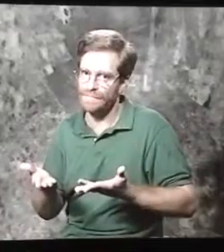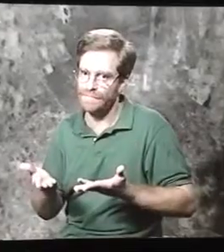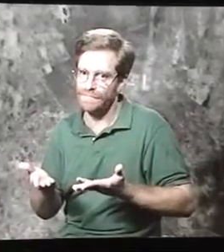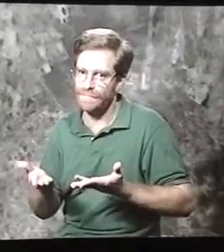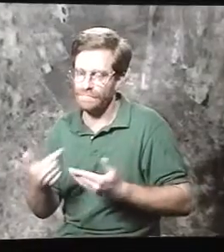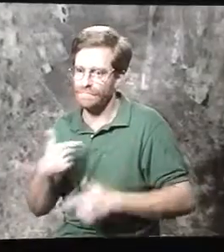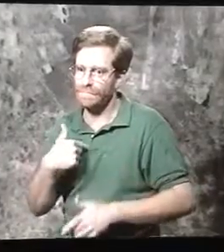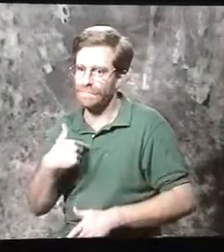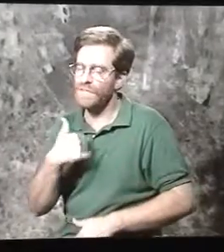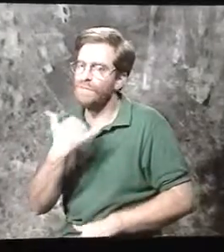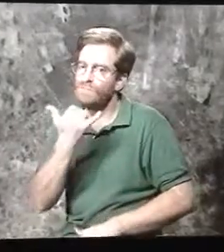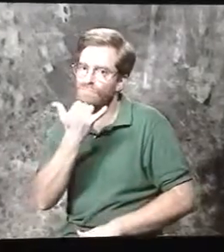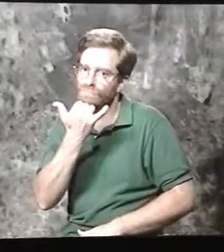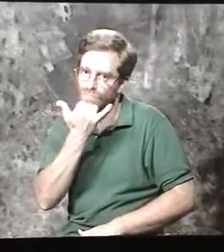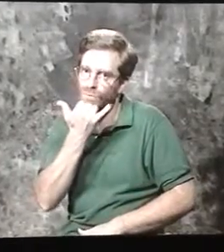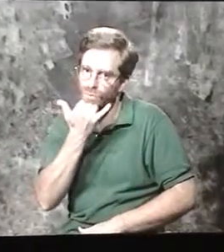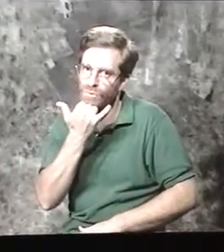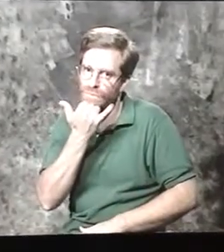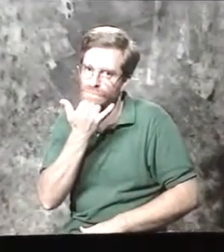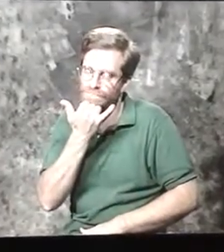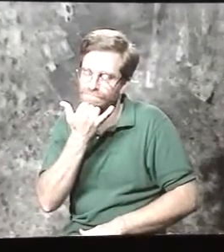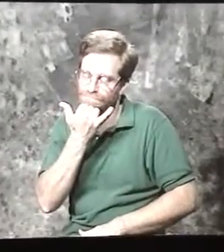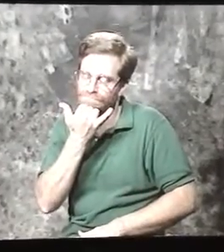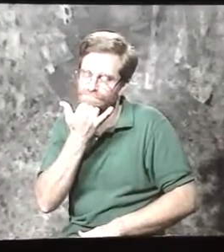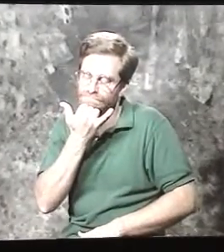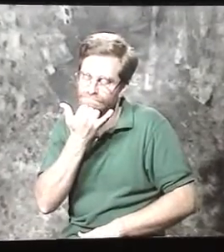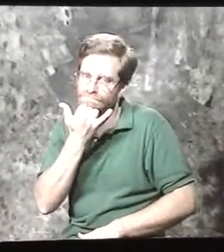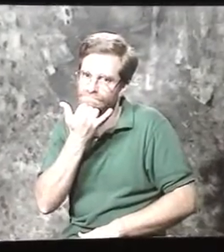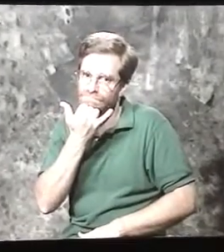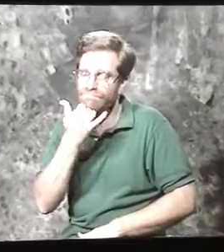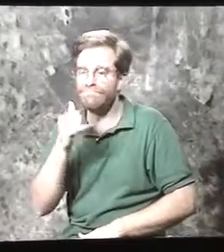So my dad had said, I admit it, I was wrong.